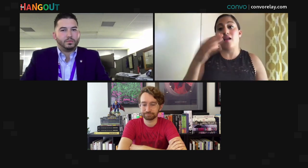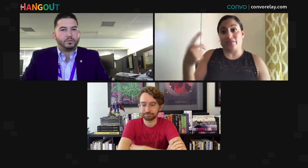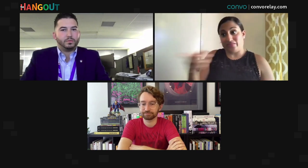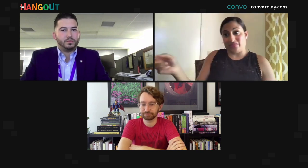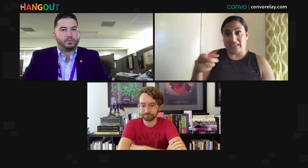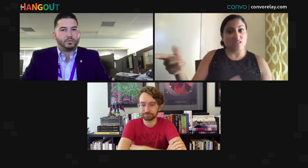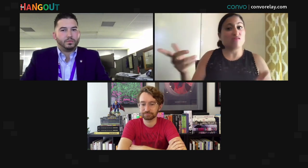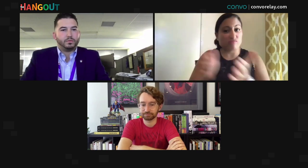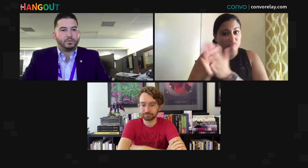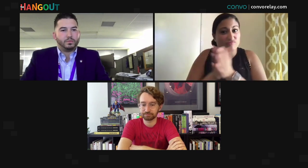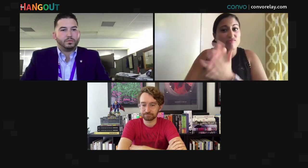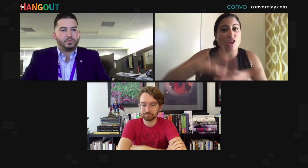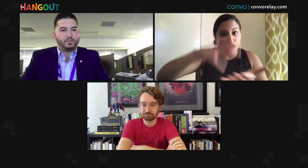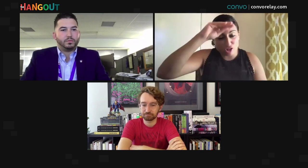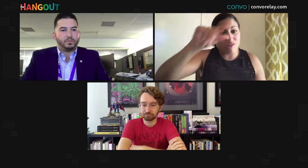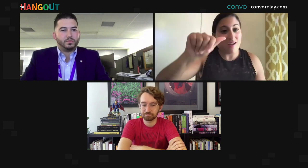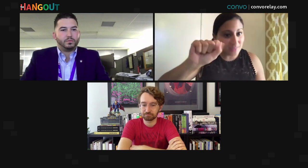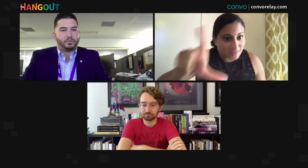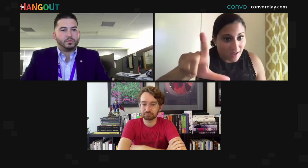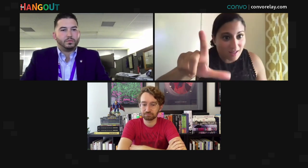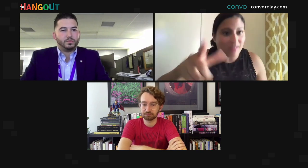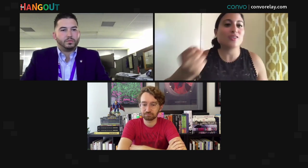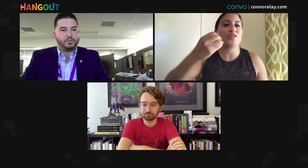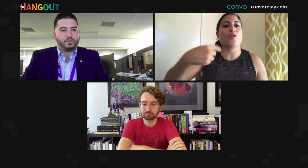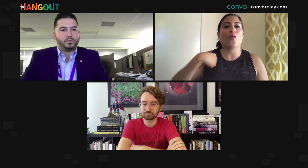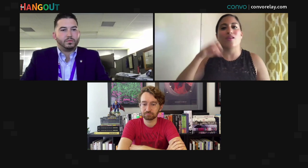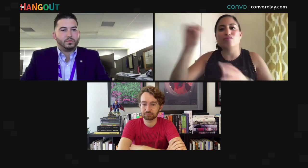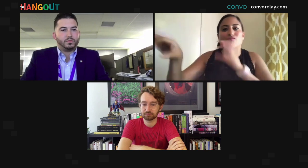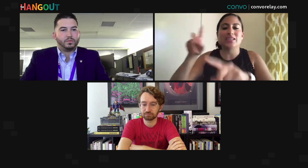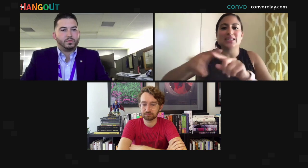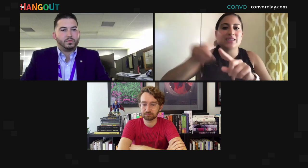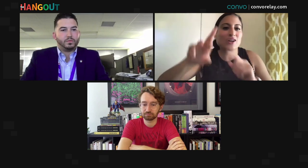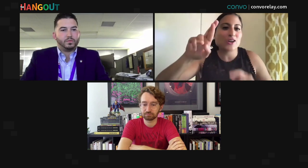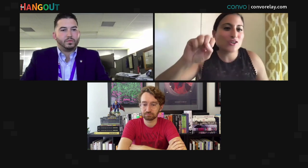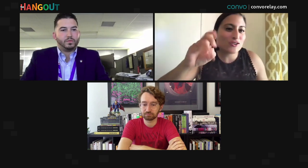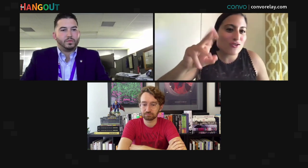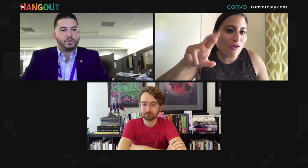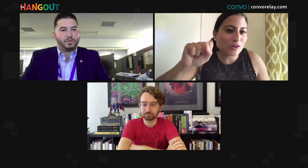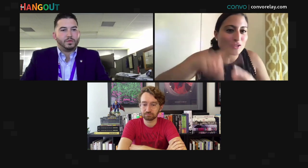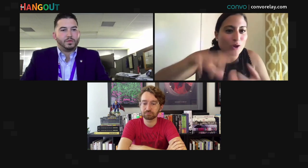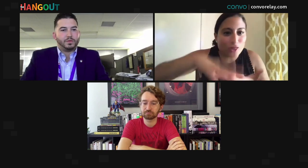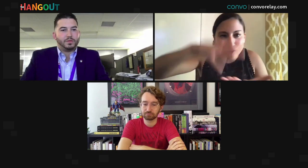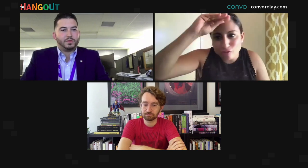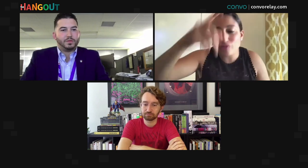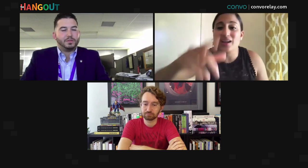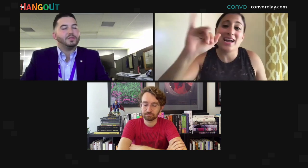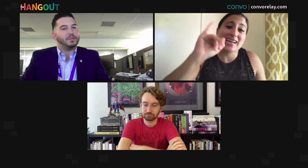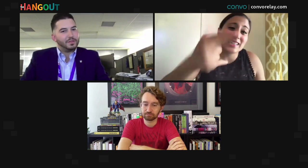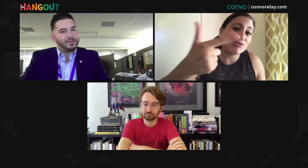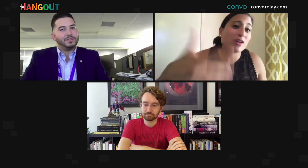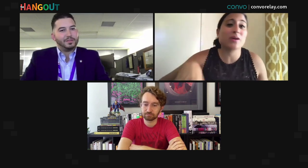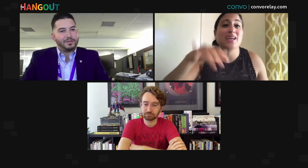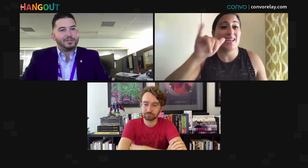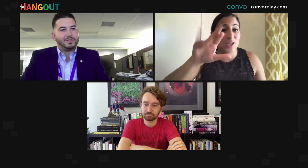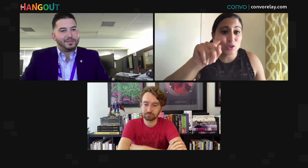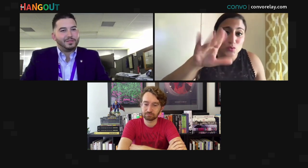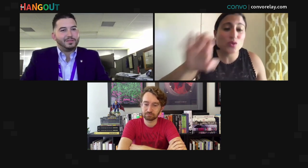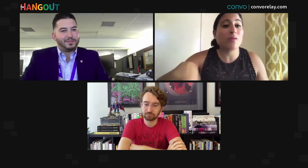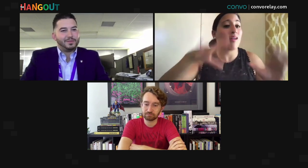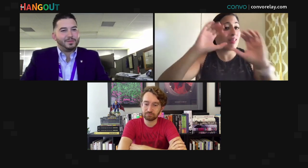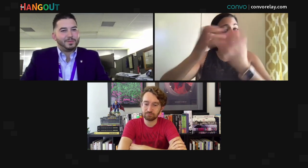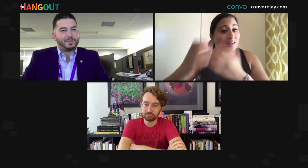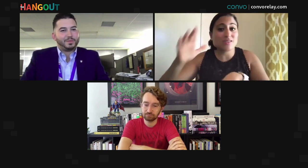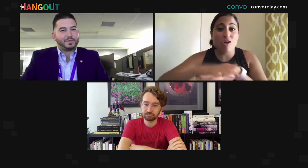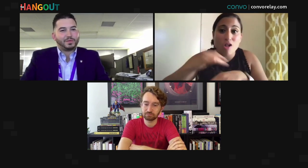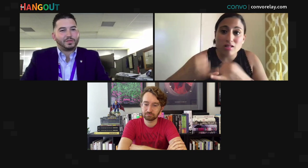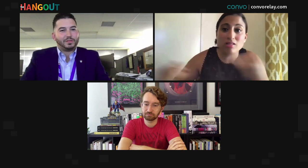so that'd be really easy for us to text back and forth? And they were so motivated to learn American Sign Language. And so there was different resources that we shared